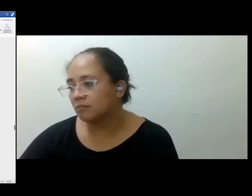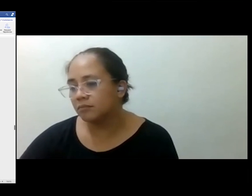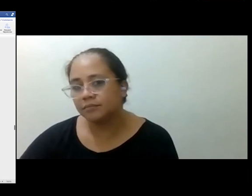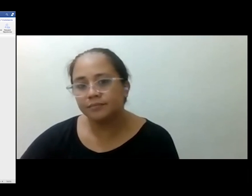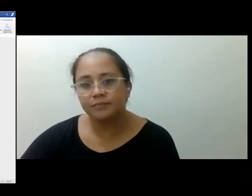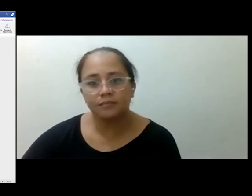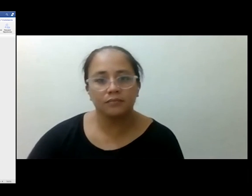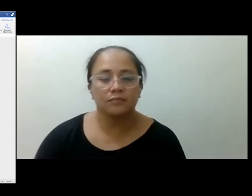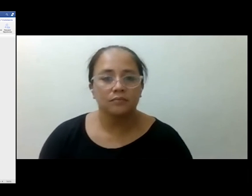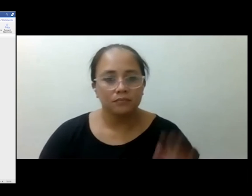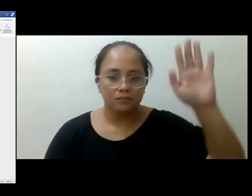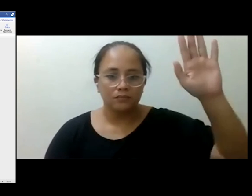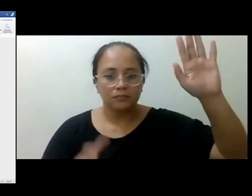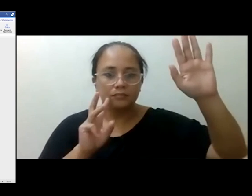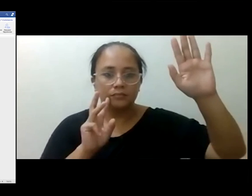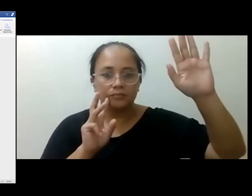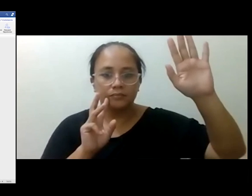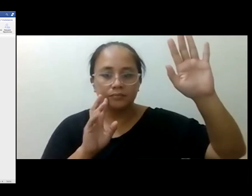So then